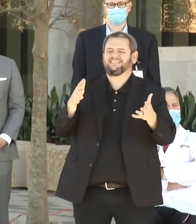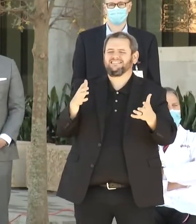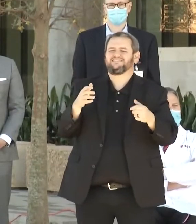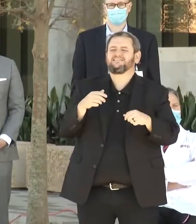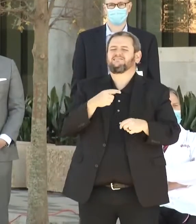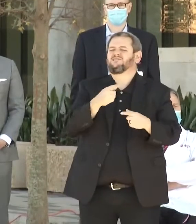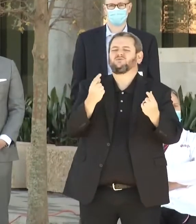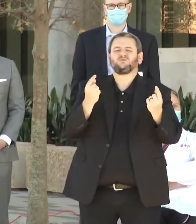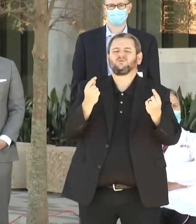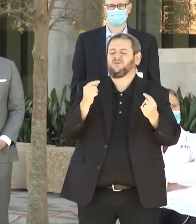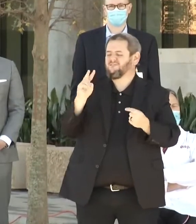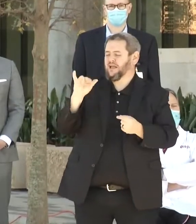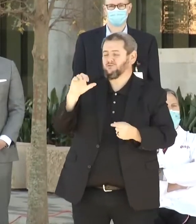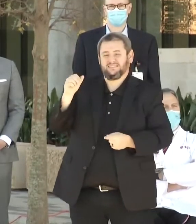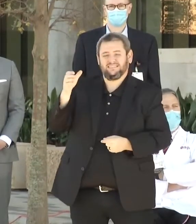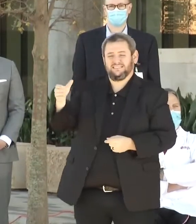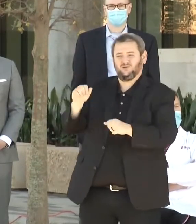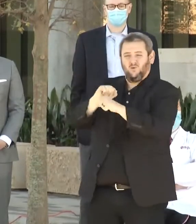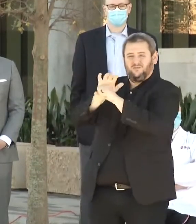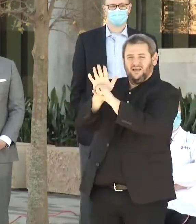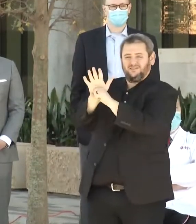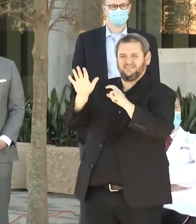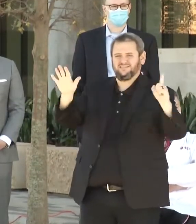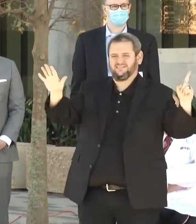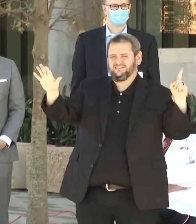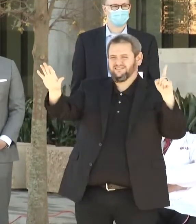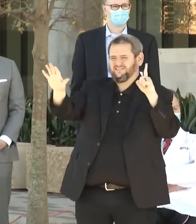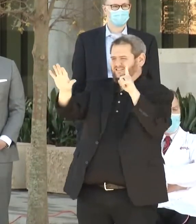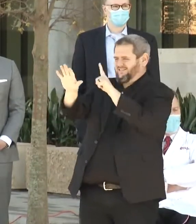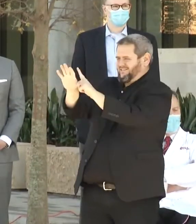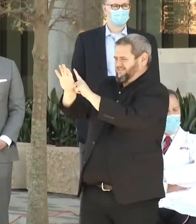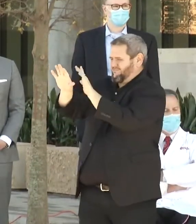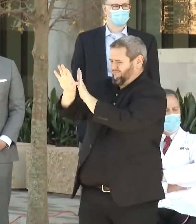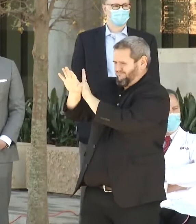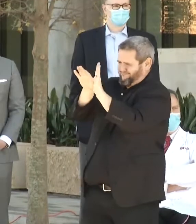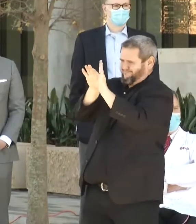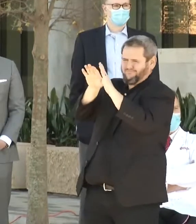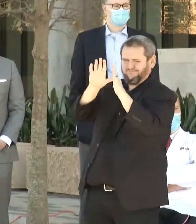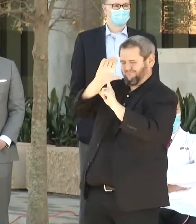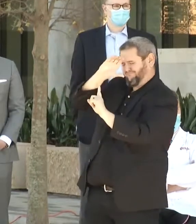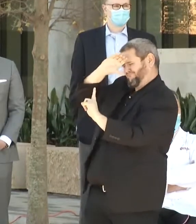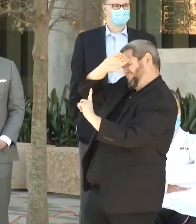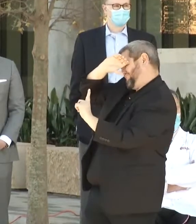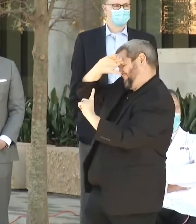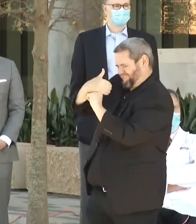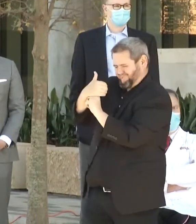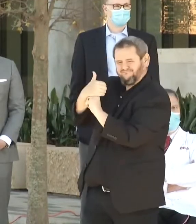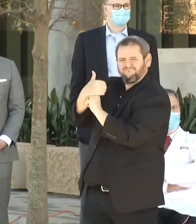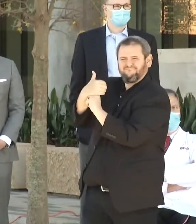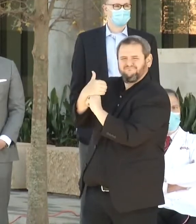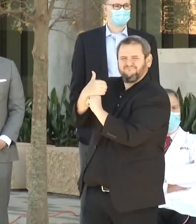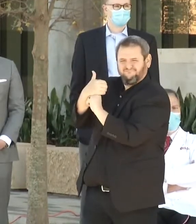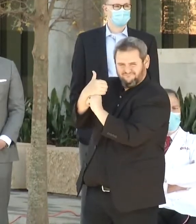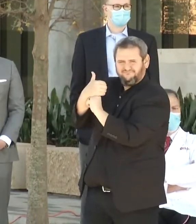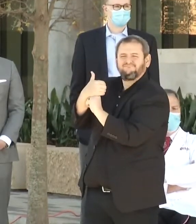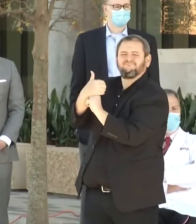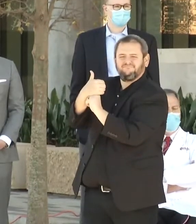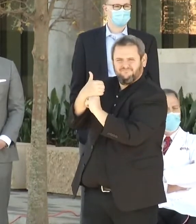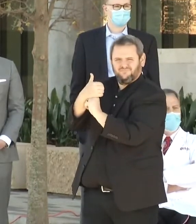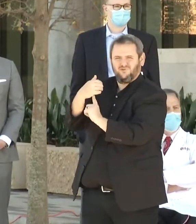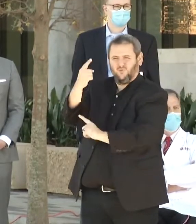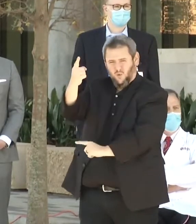the human cells. It is given as a single intravenous infusion, and it's to be used